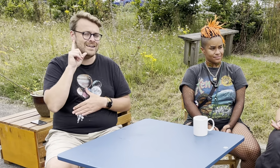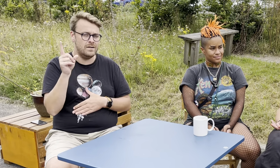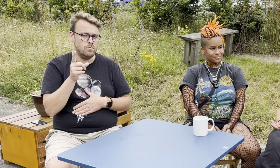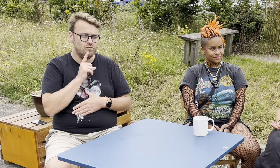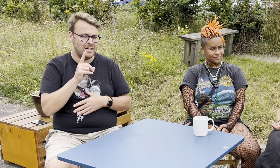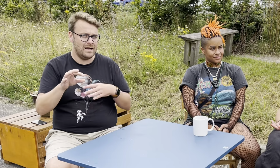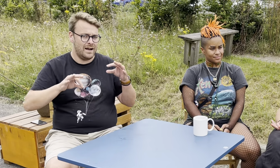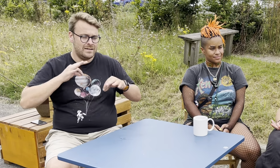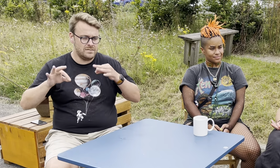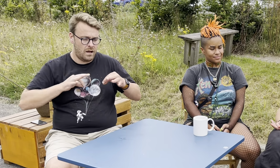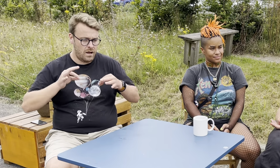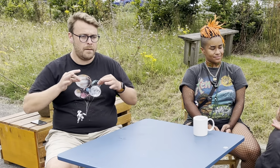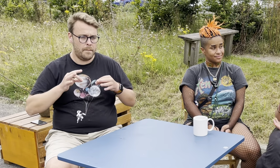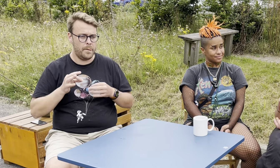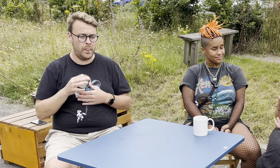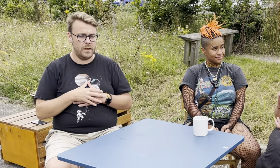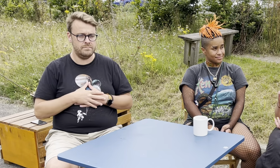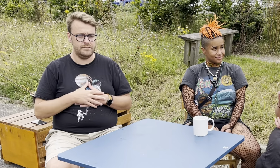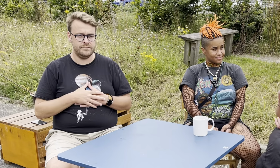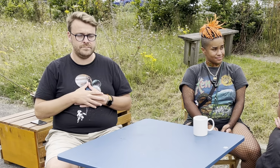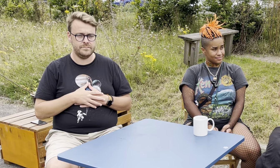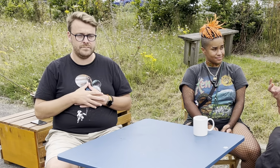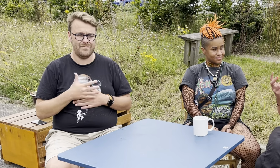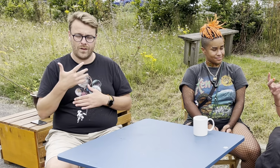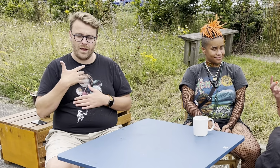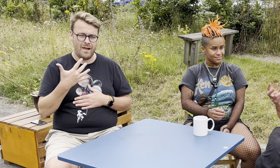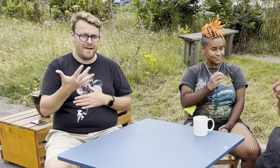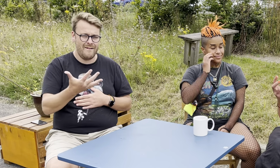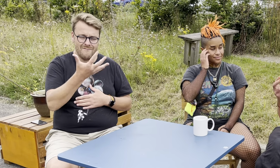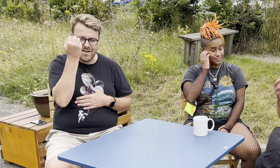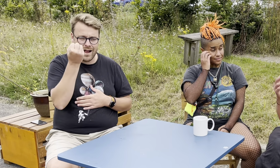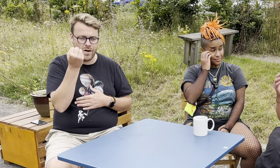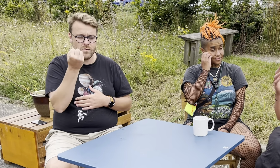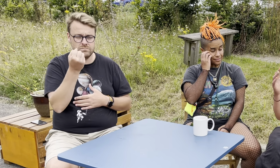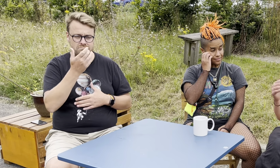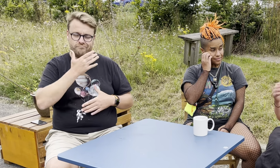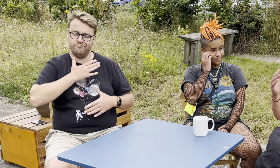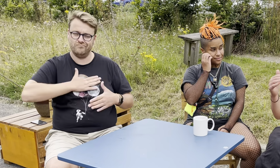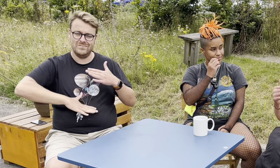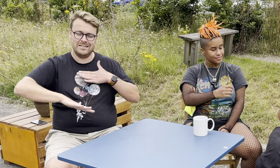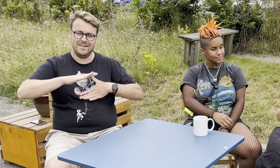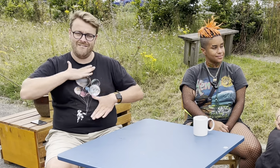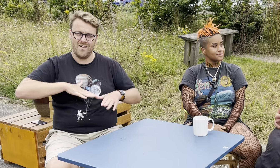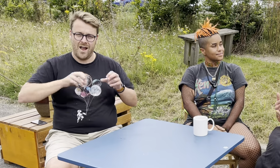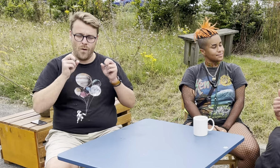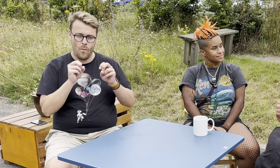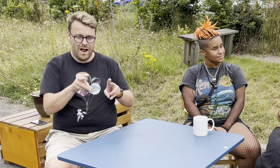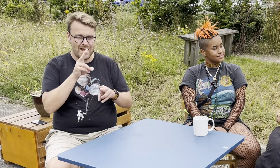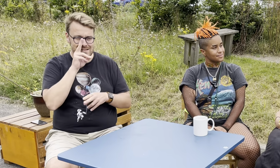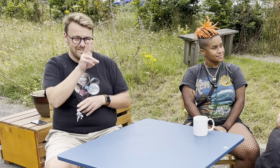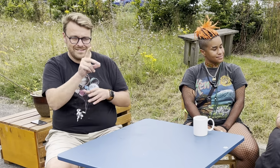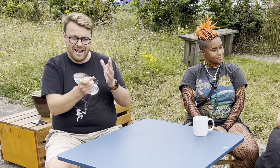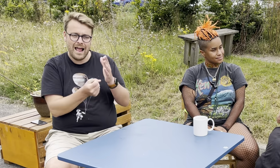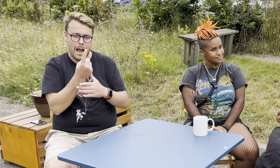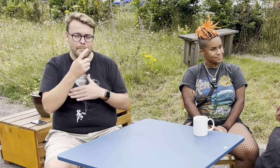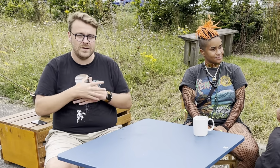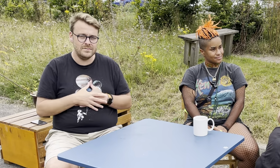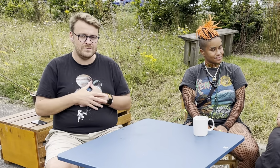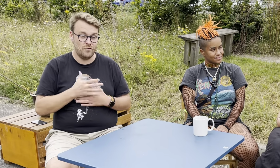found some really satisfying ways of seeing that happen. So I'm excited for that,